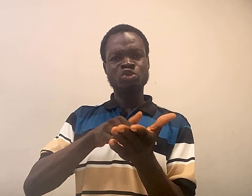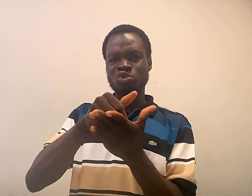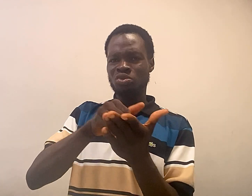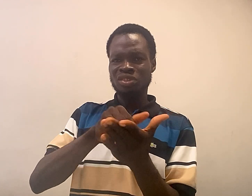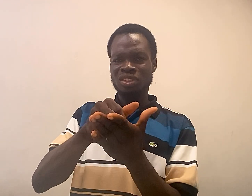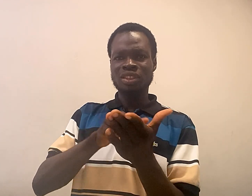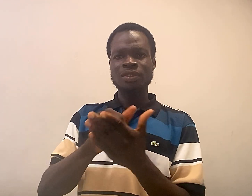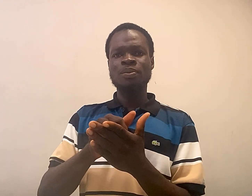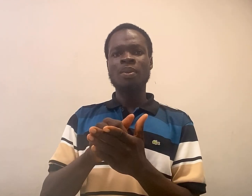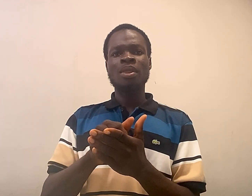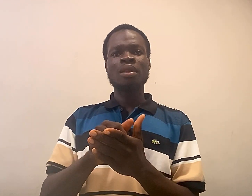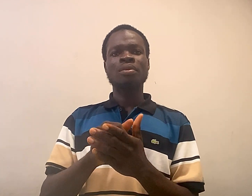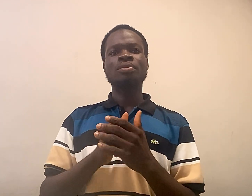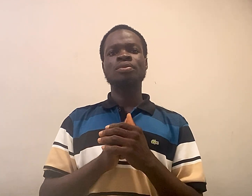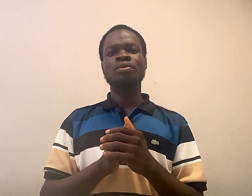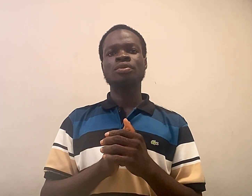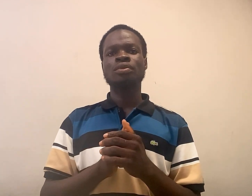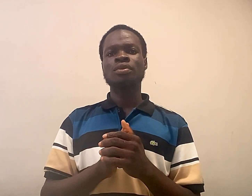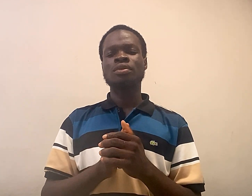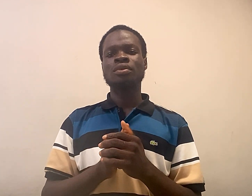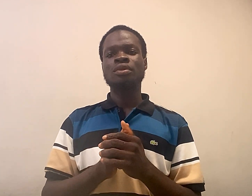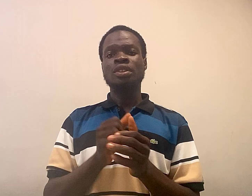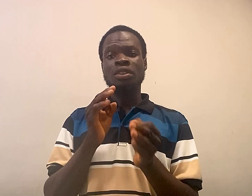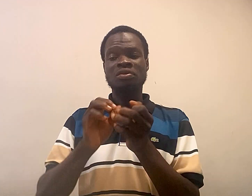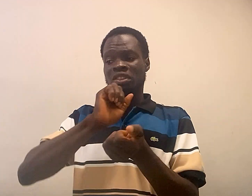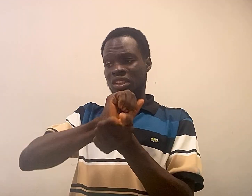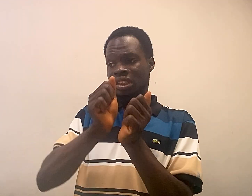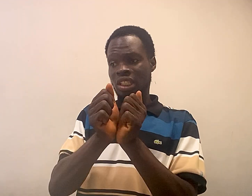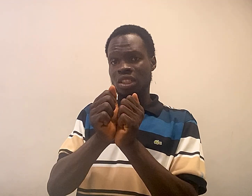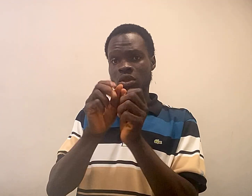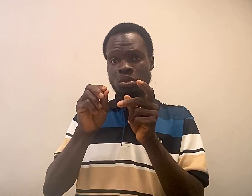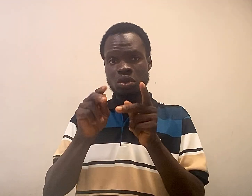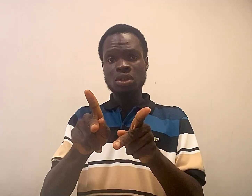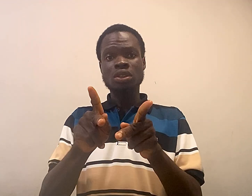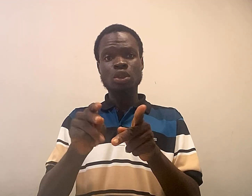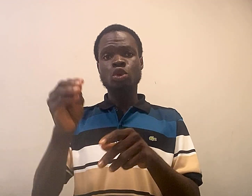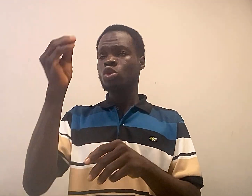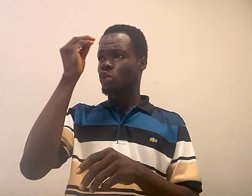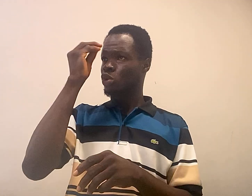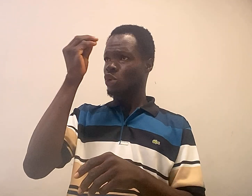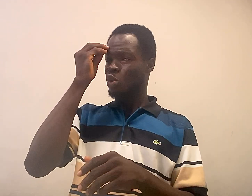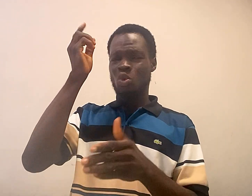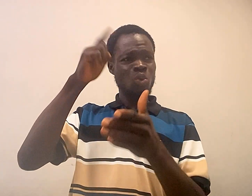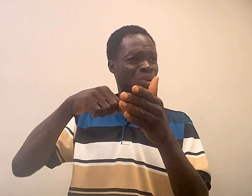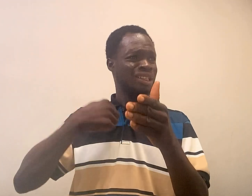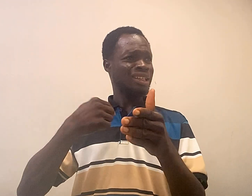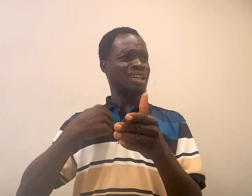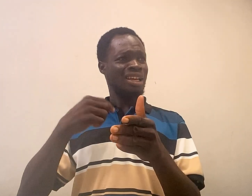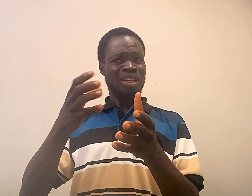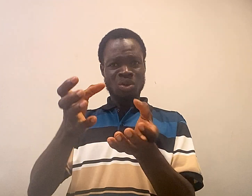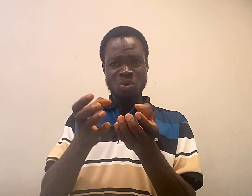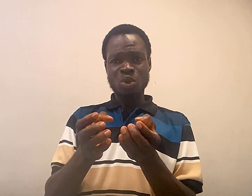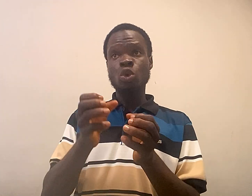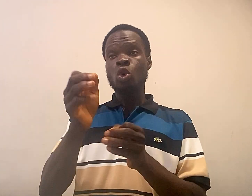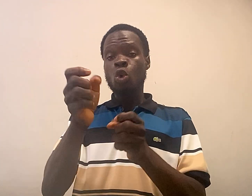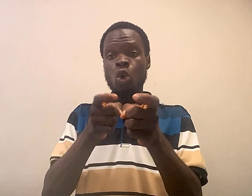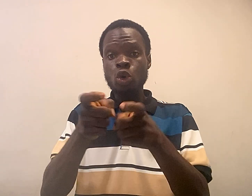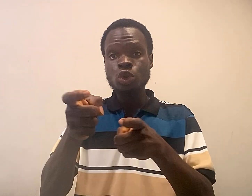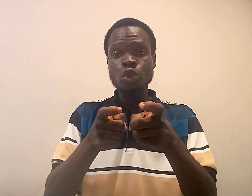when they blinked, when they shifted in their chairs, I knew I'd already won. Control your face, lad, and you